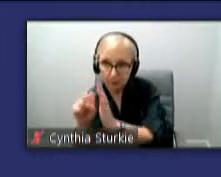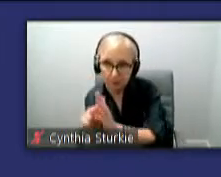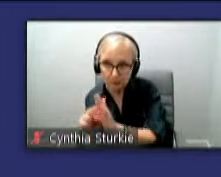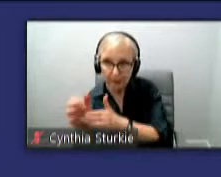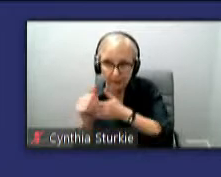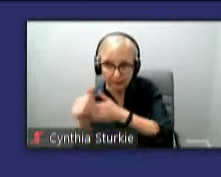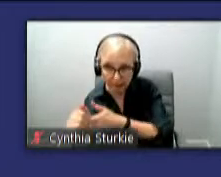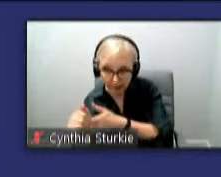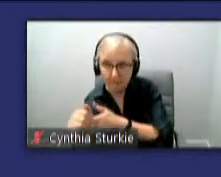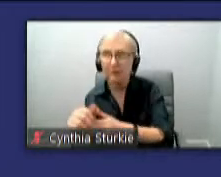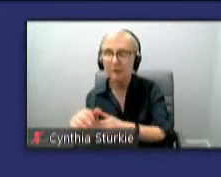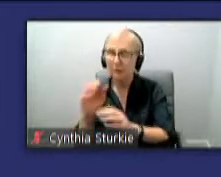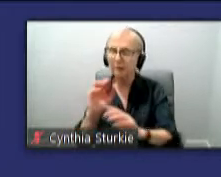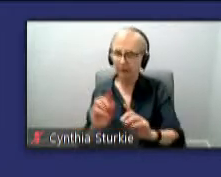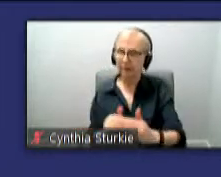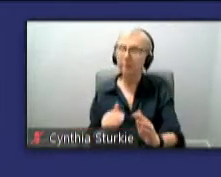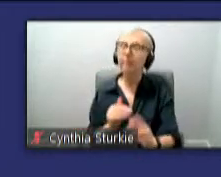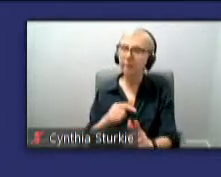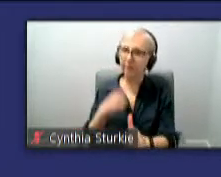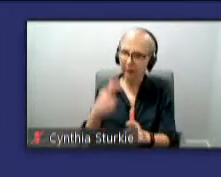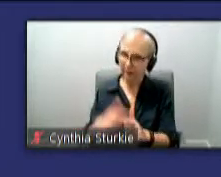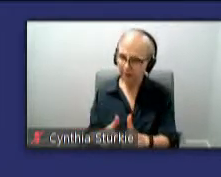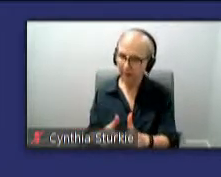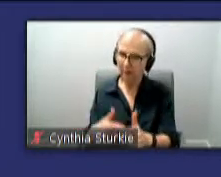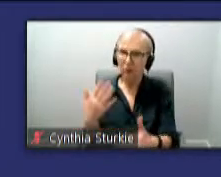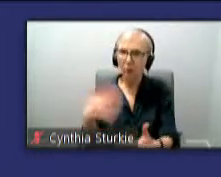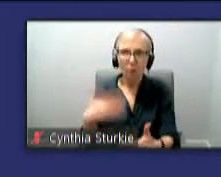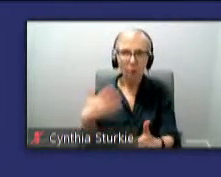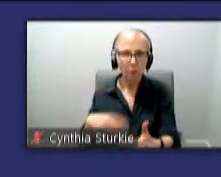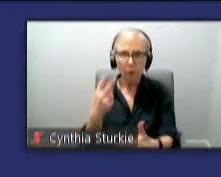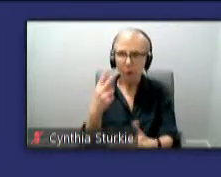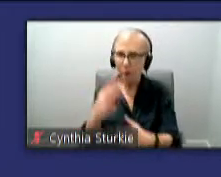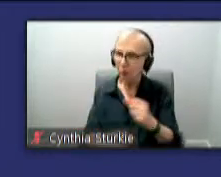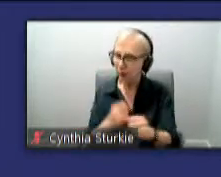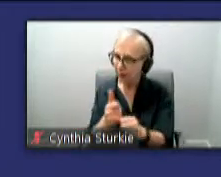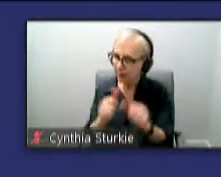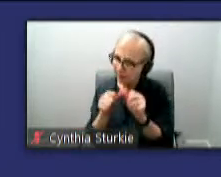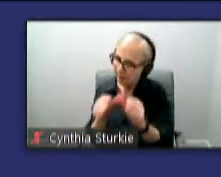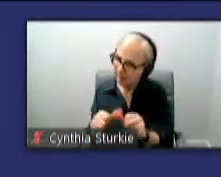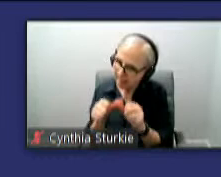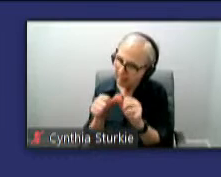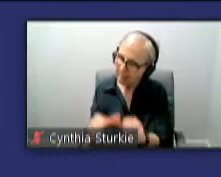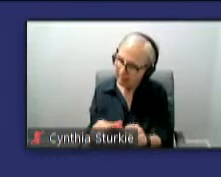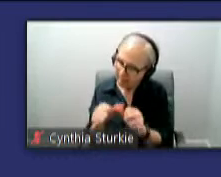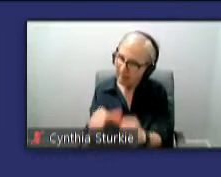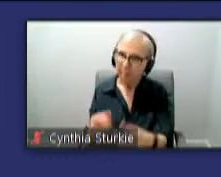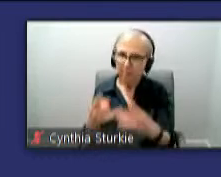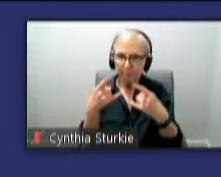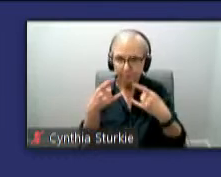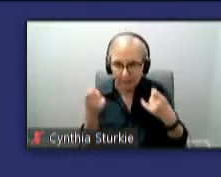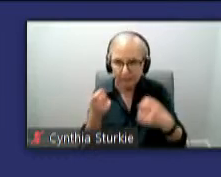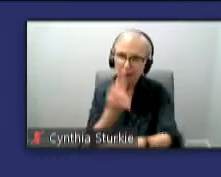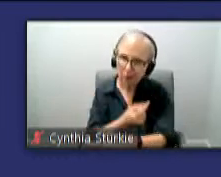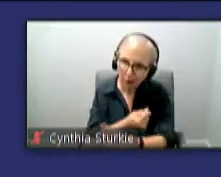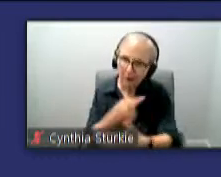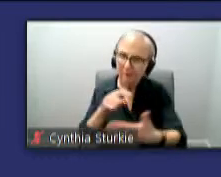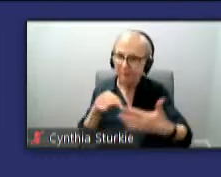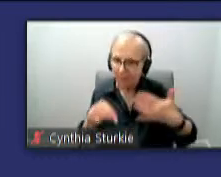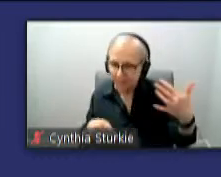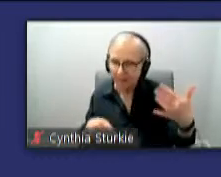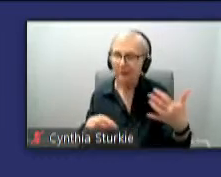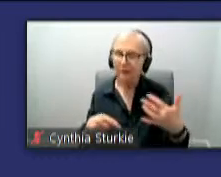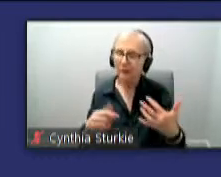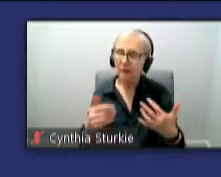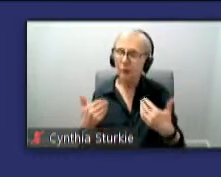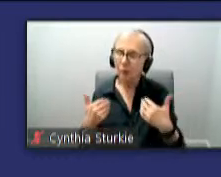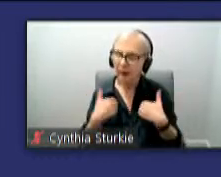And yes, who can believe it's been 2 years, but we're very optimistic at the state. And with that, we have